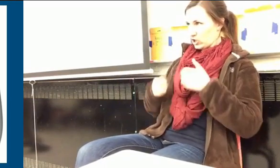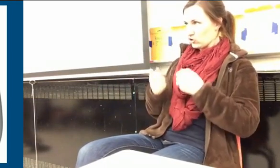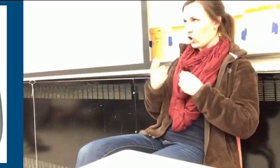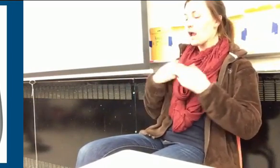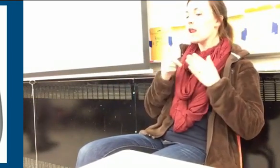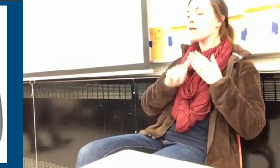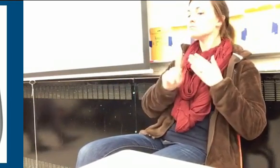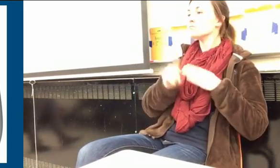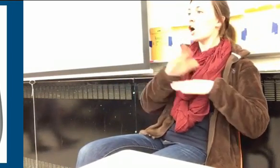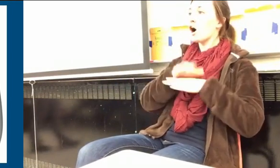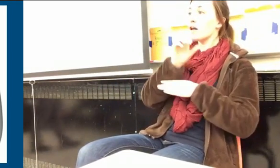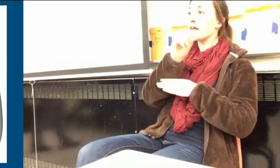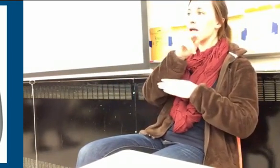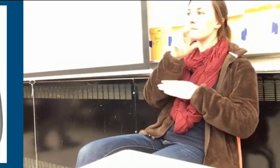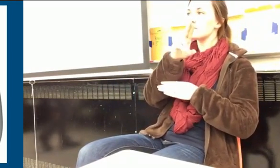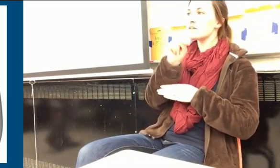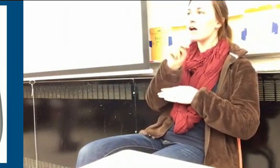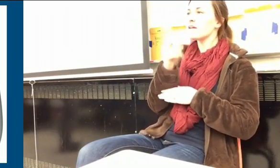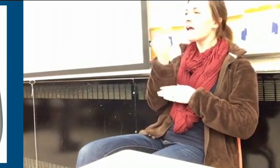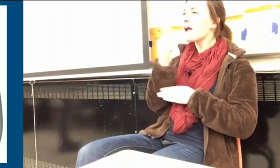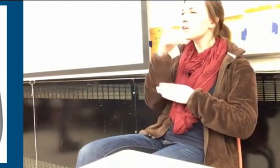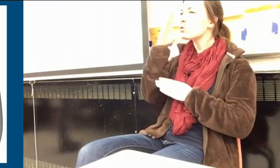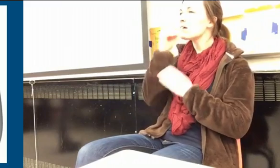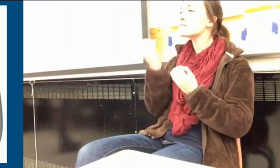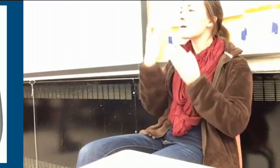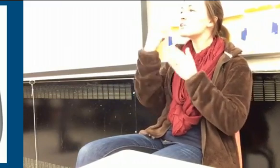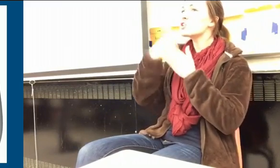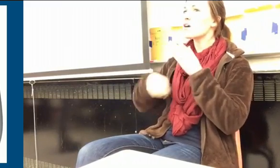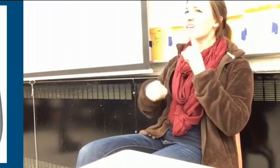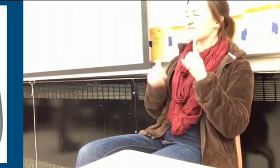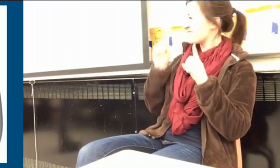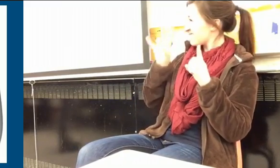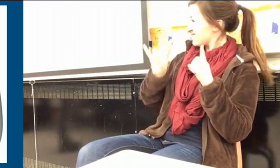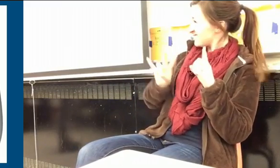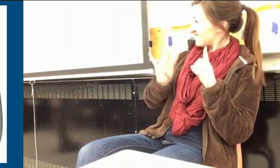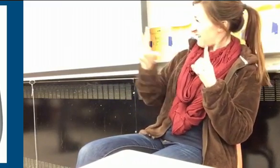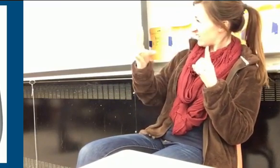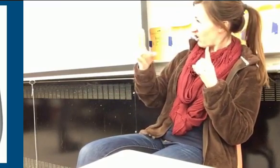on Amazon. Anybody have any guesses of how much this costs on Amazon?